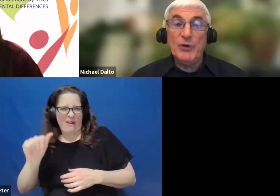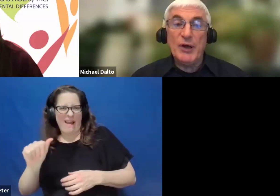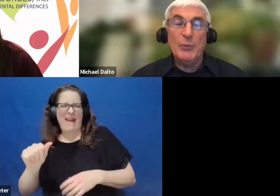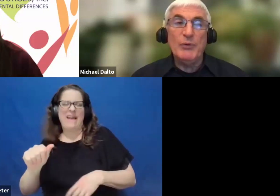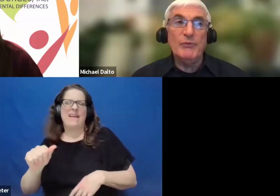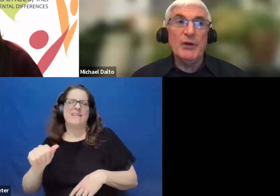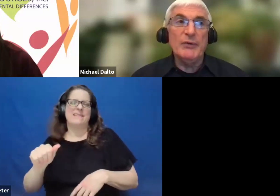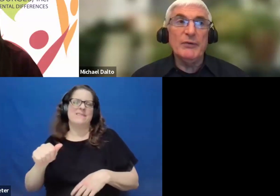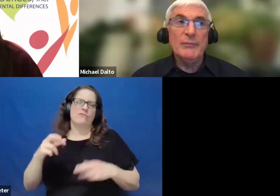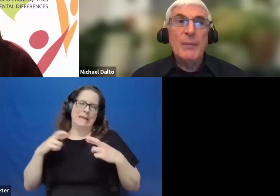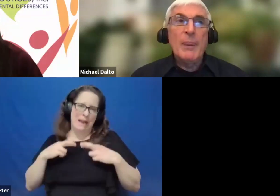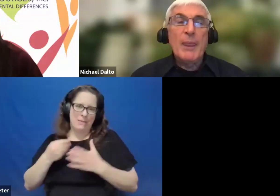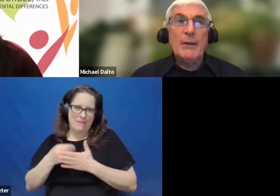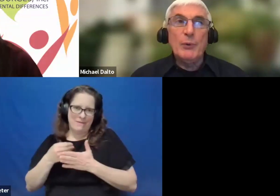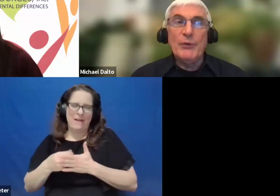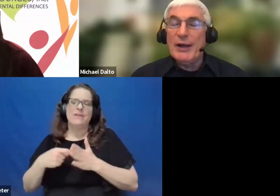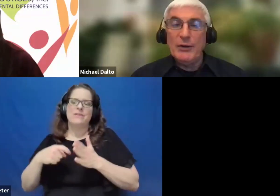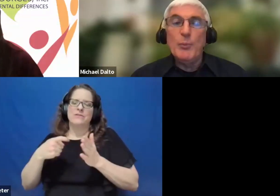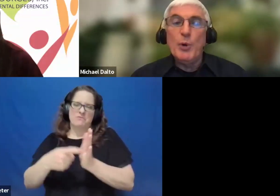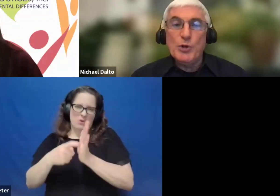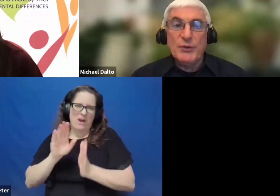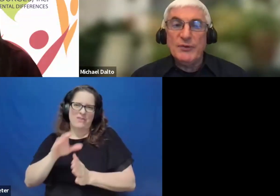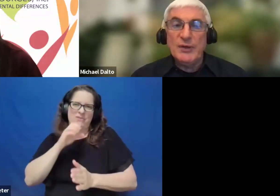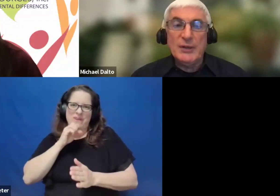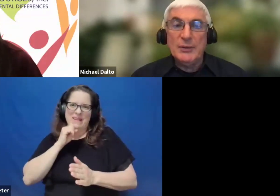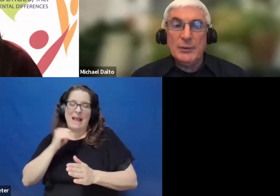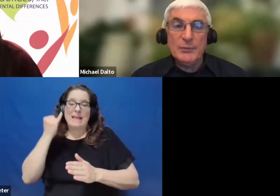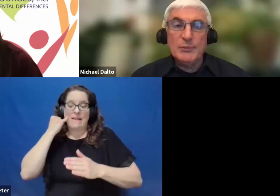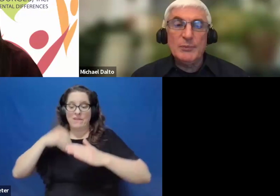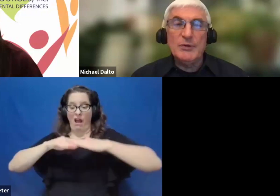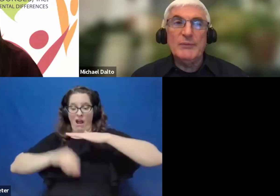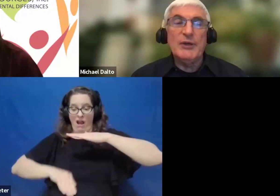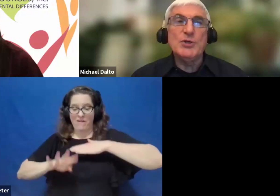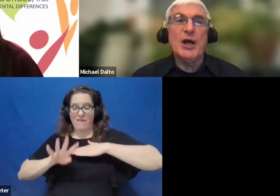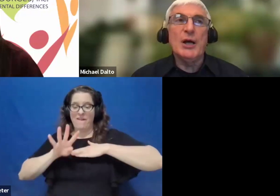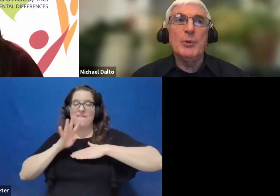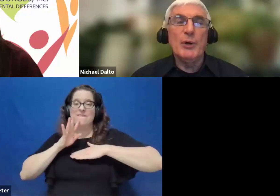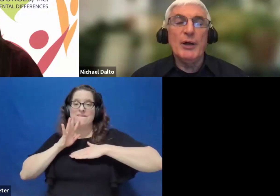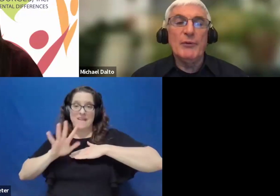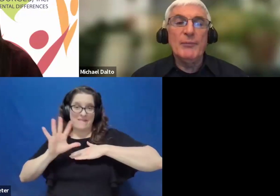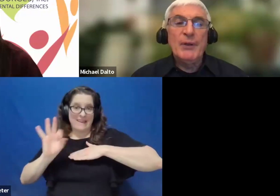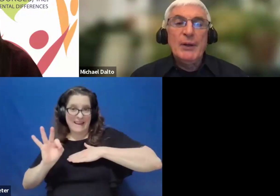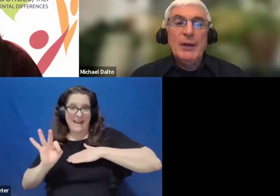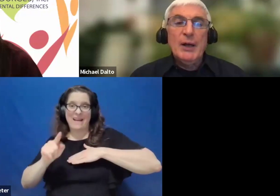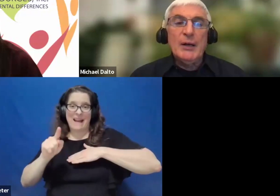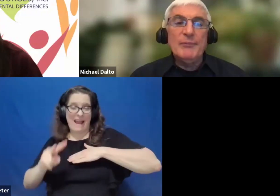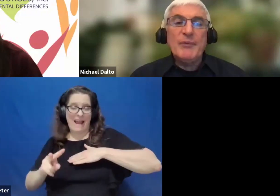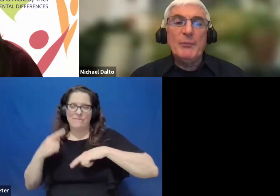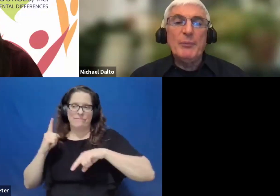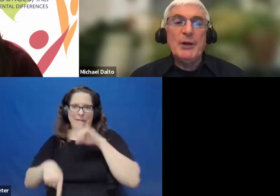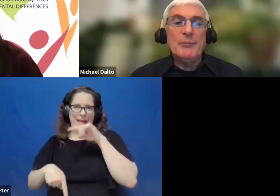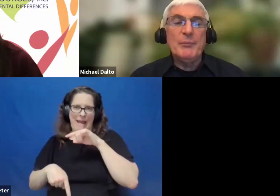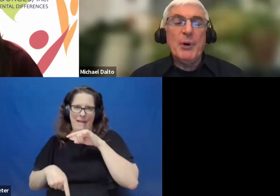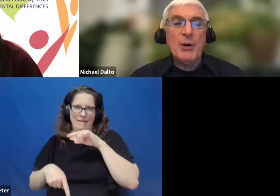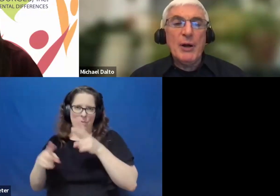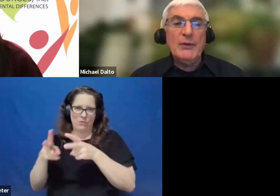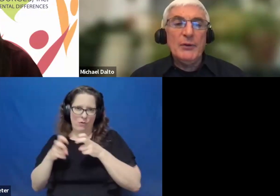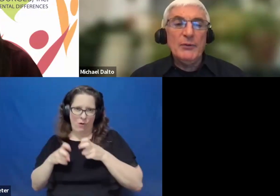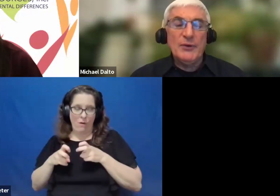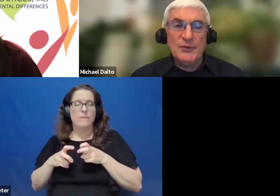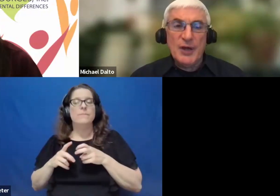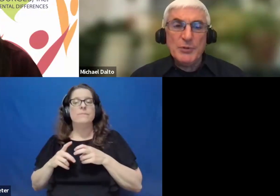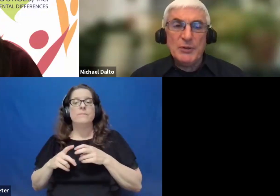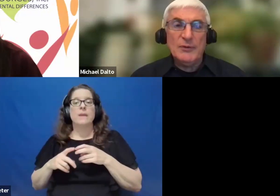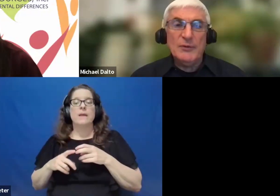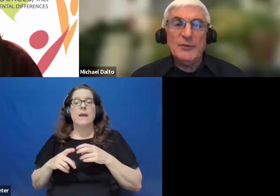some retirement funds without an emergency or leaving a job or whatever. But barring